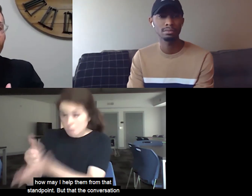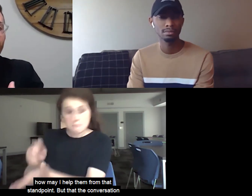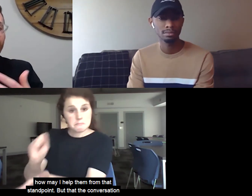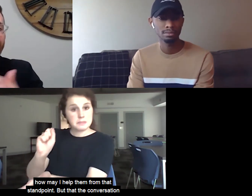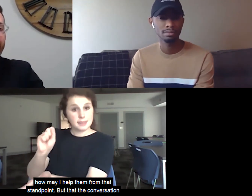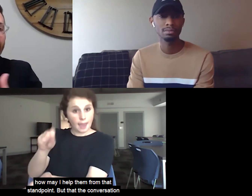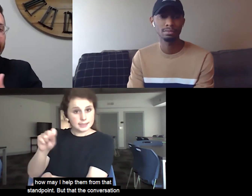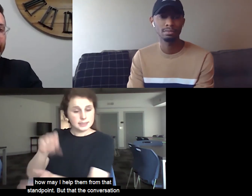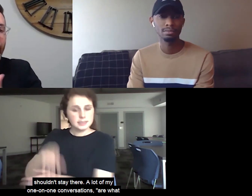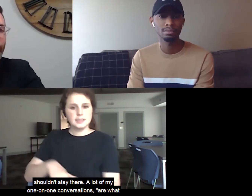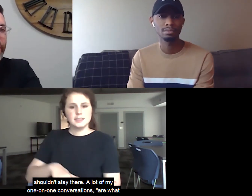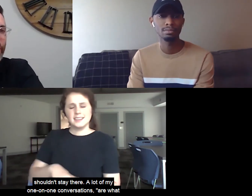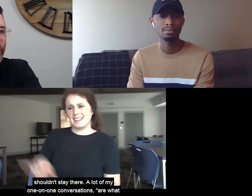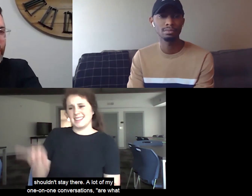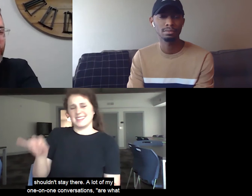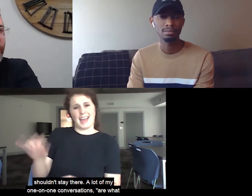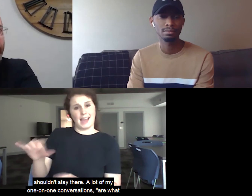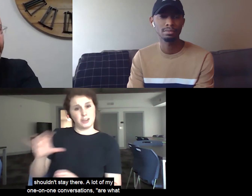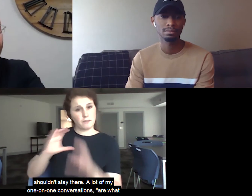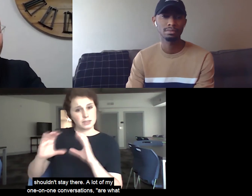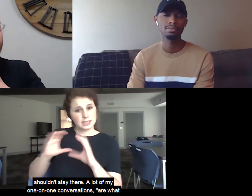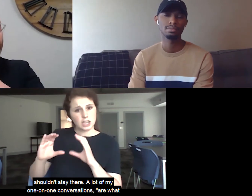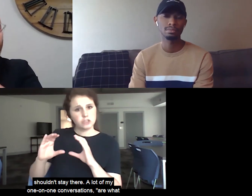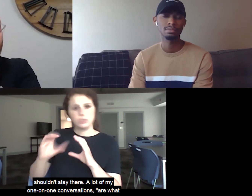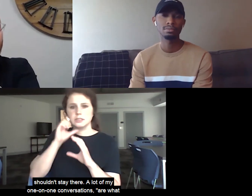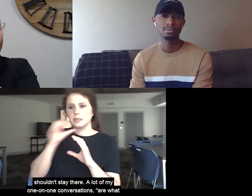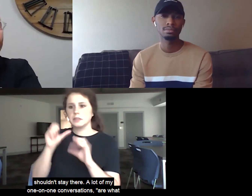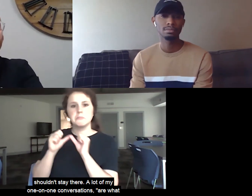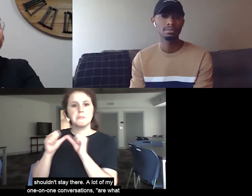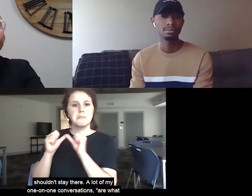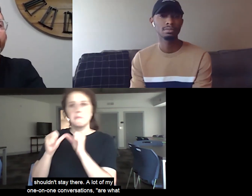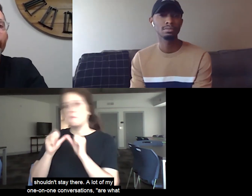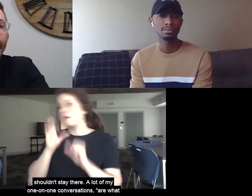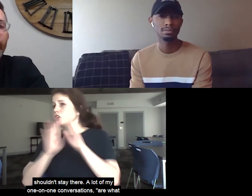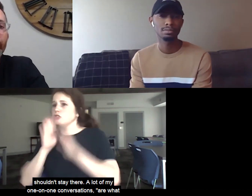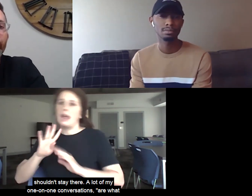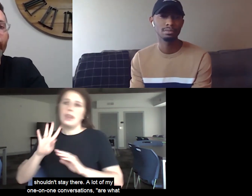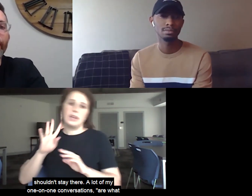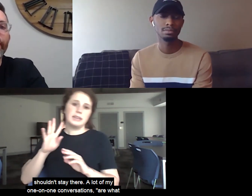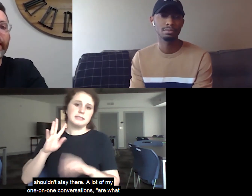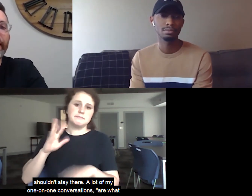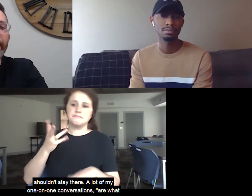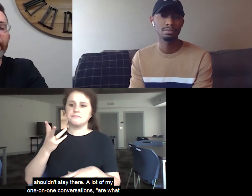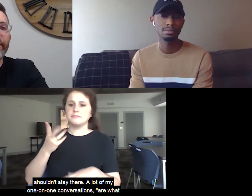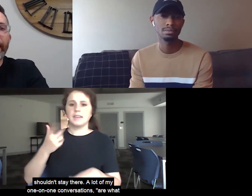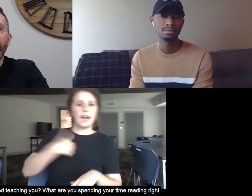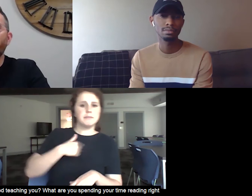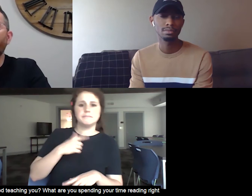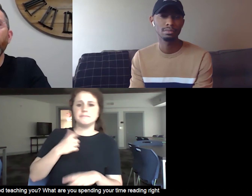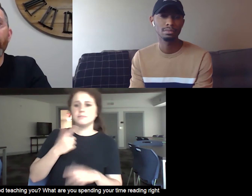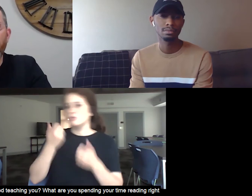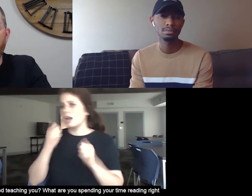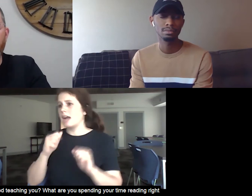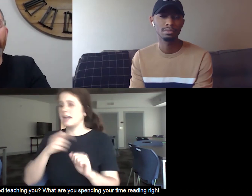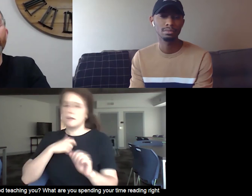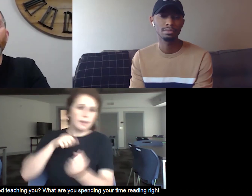But that the conversation shouldn't stay there. A lot of my one-on-one conversations is what